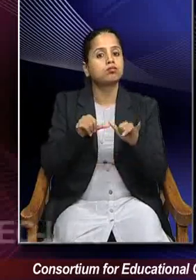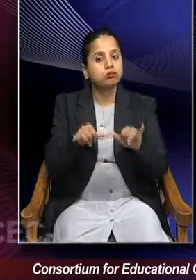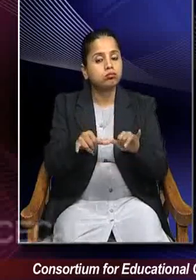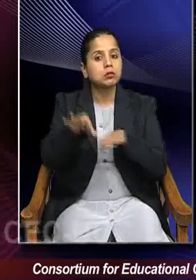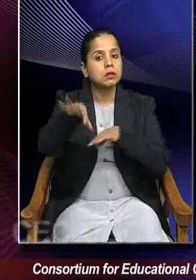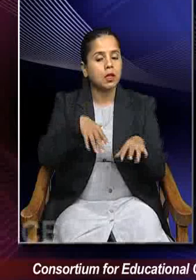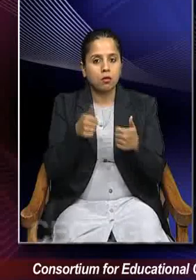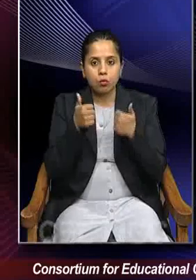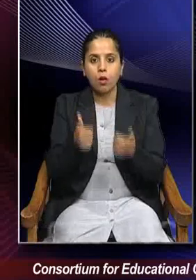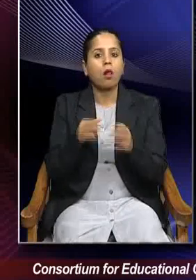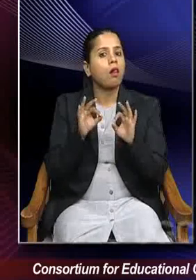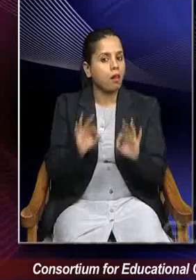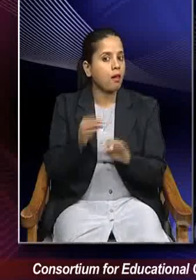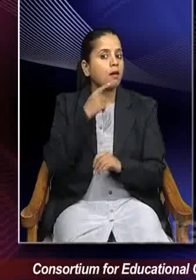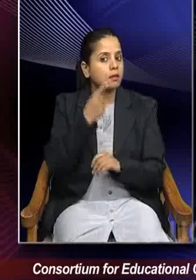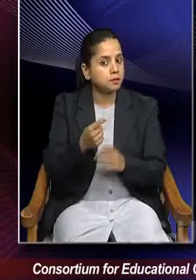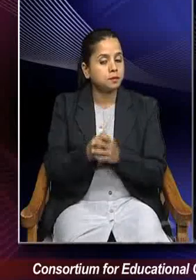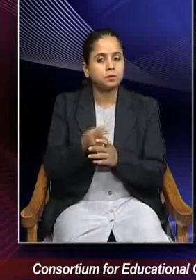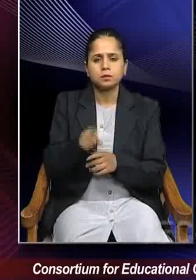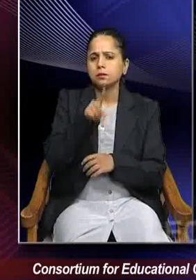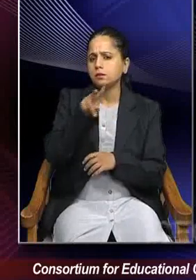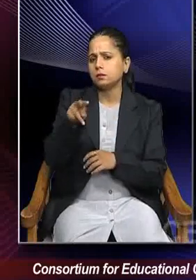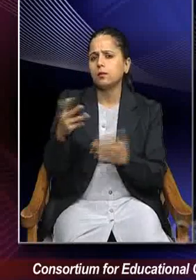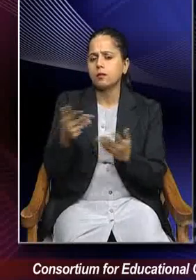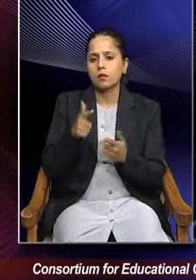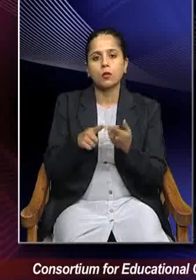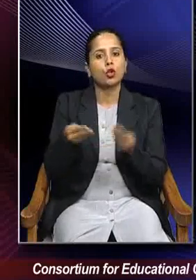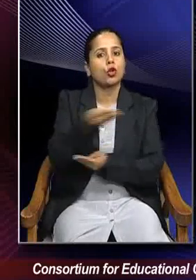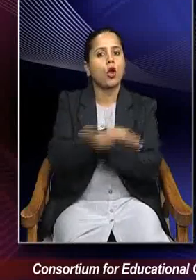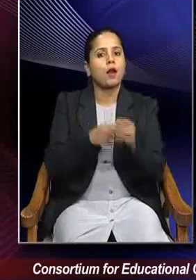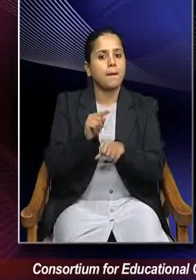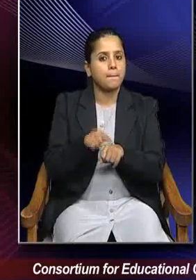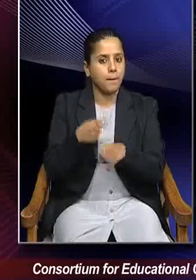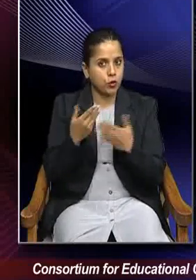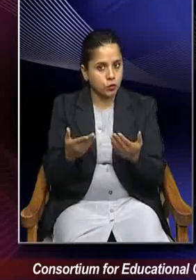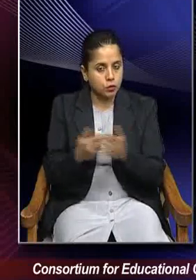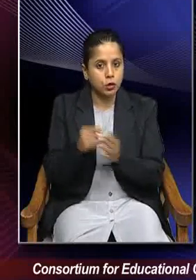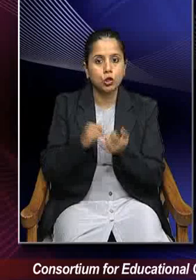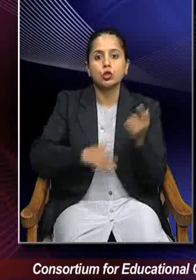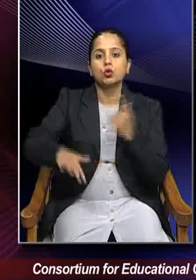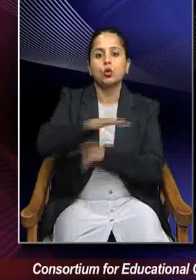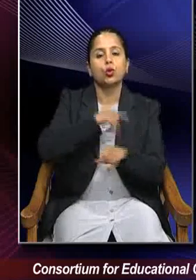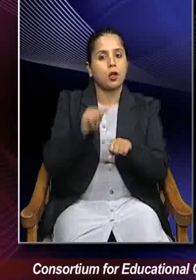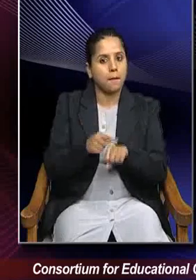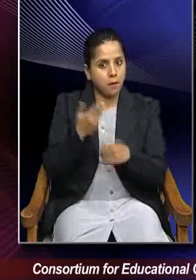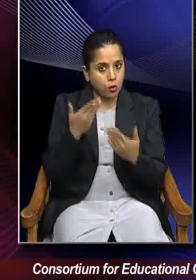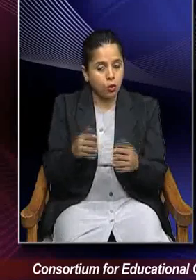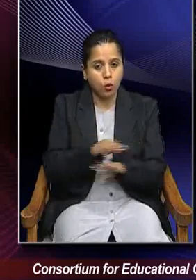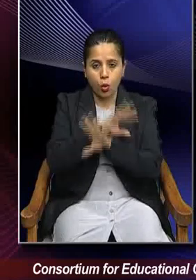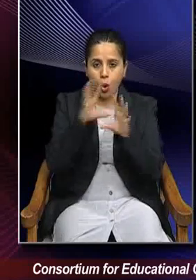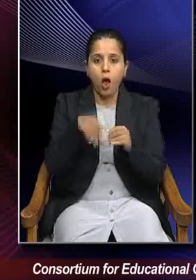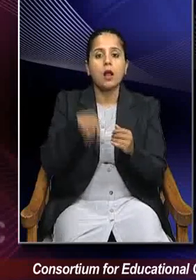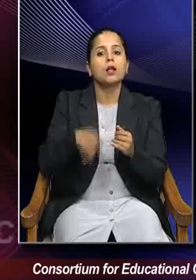cities well, and which means that economic opportunity, social opportunity, all sections of